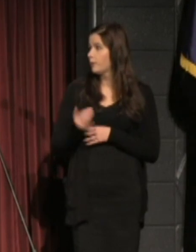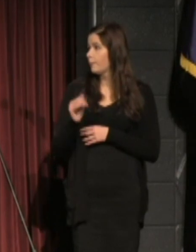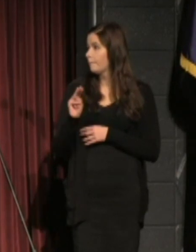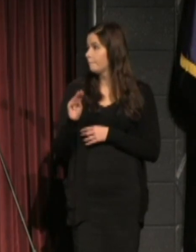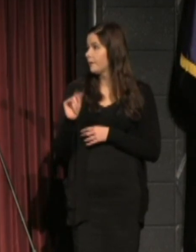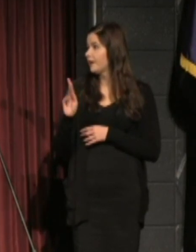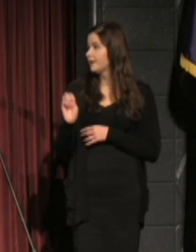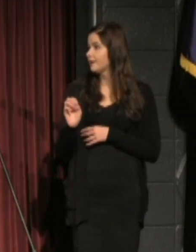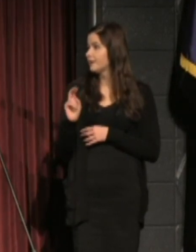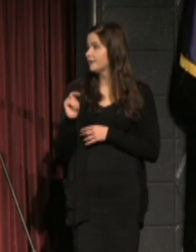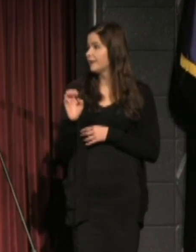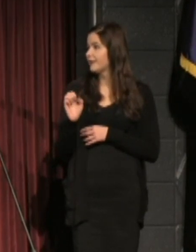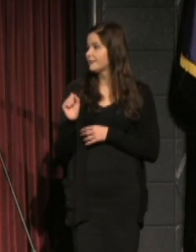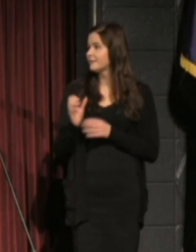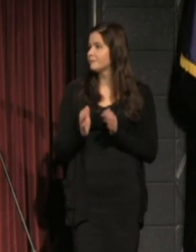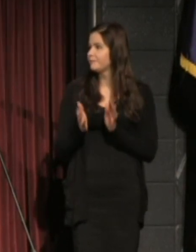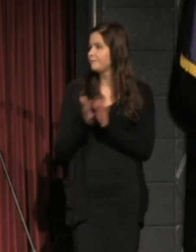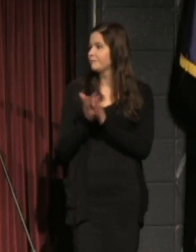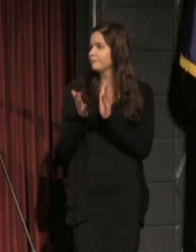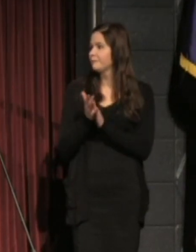Ness.